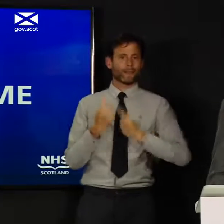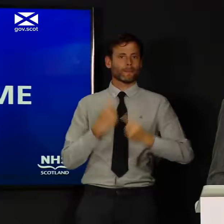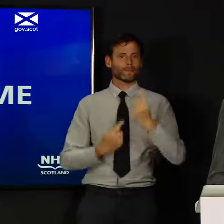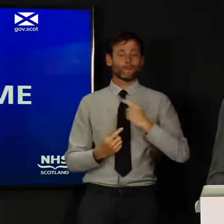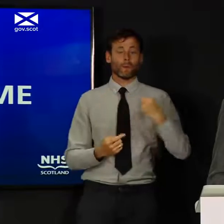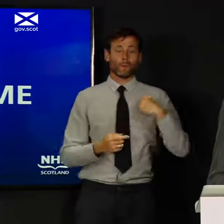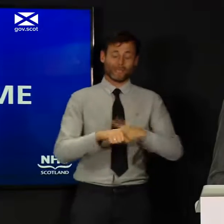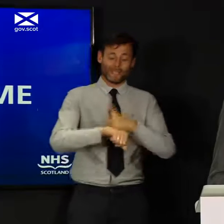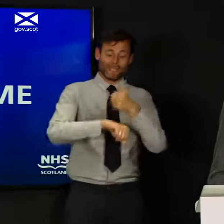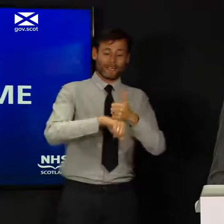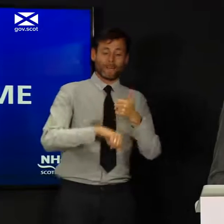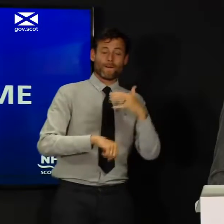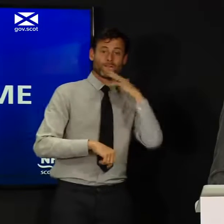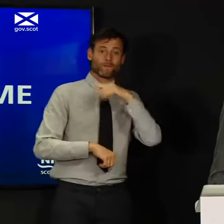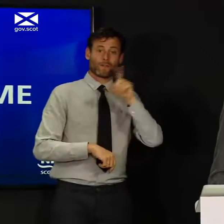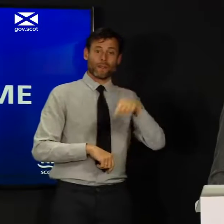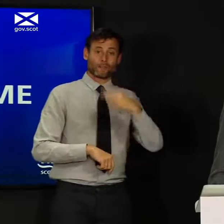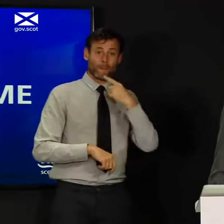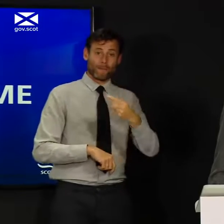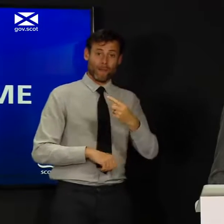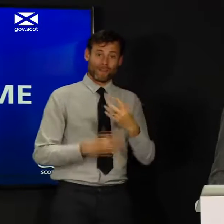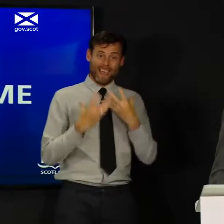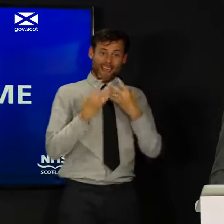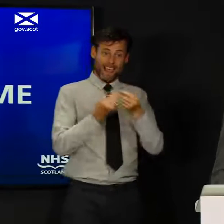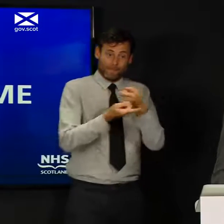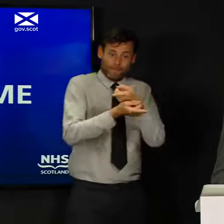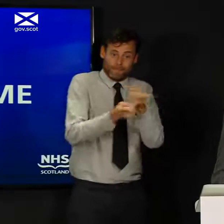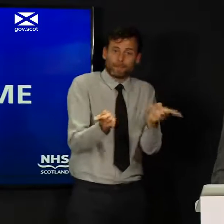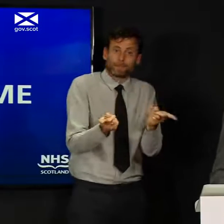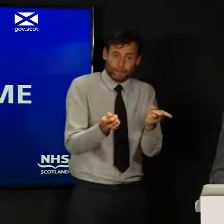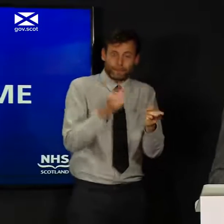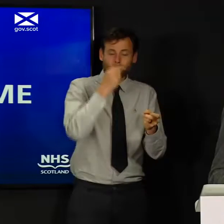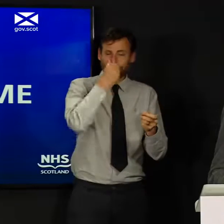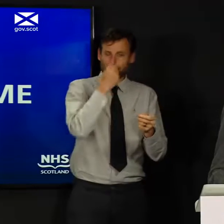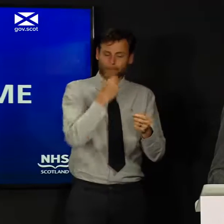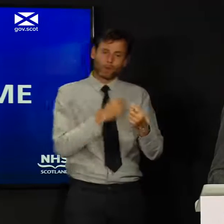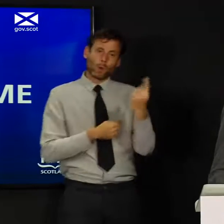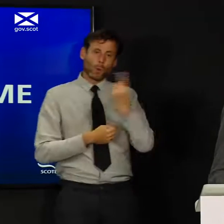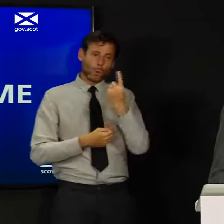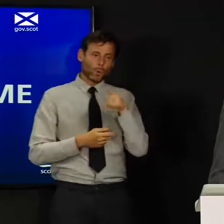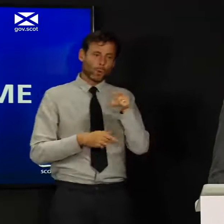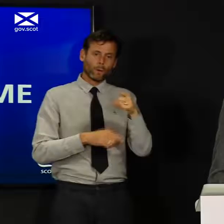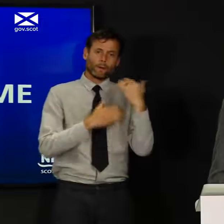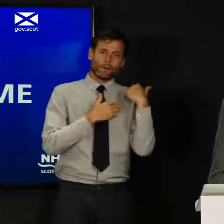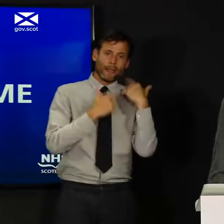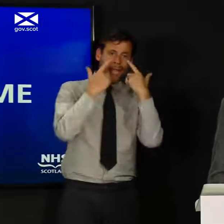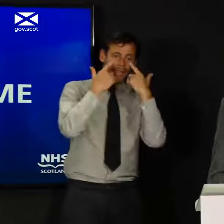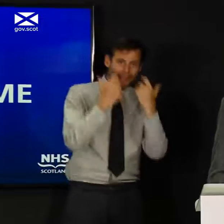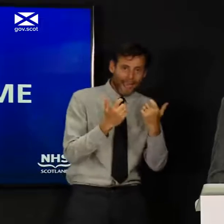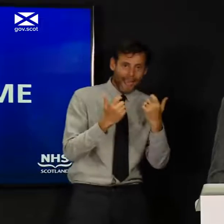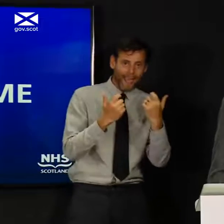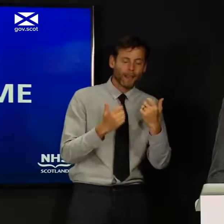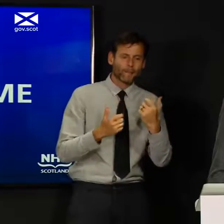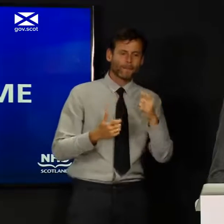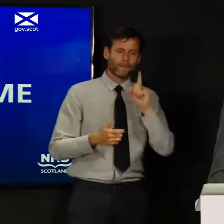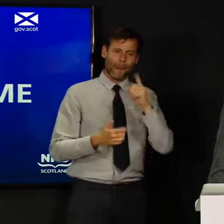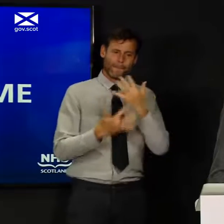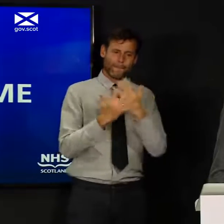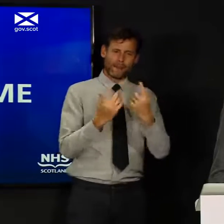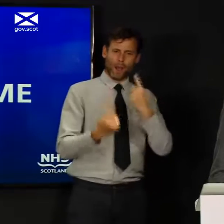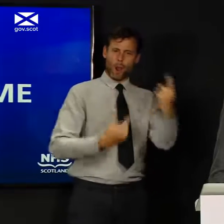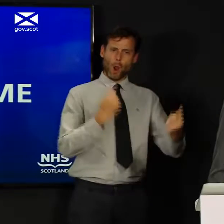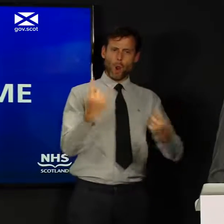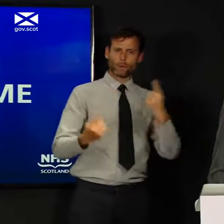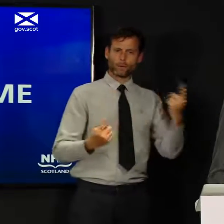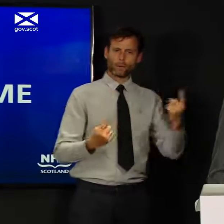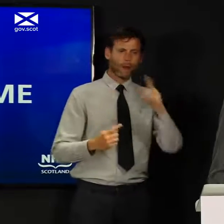help local carer organisations to transition to supporting carers remotely because they can't meet face-to-face. And we're working with our third